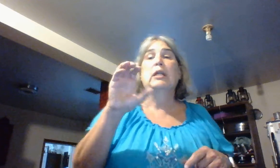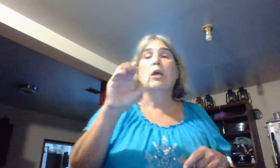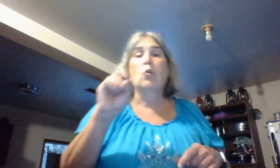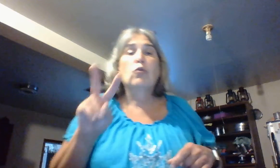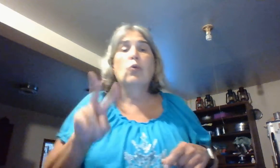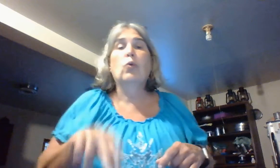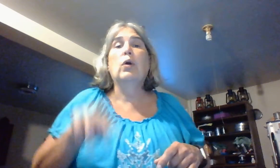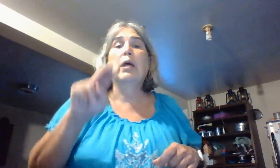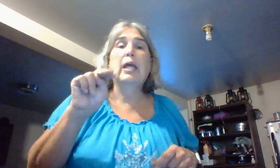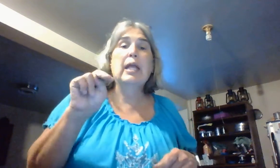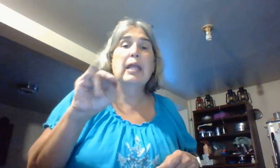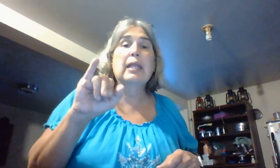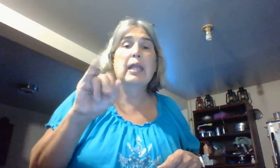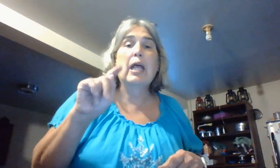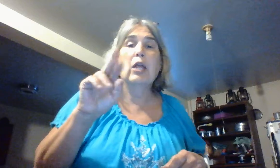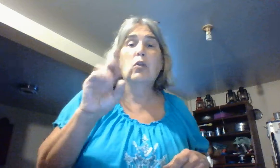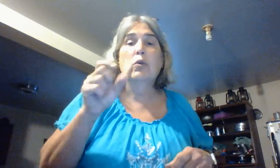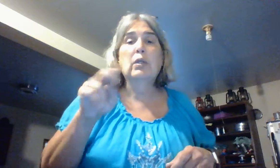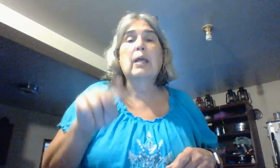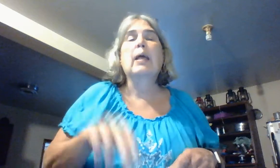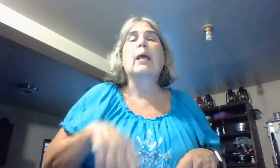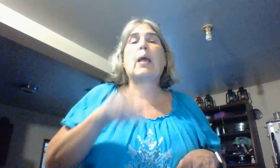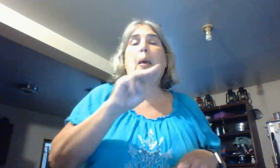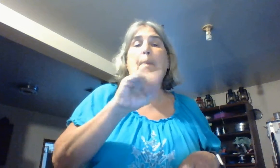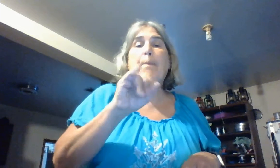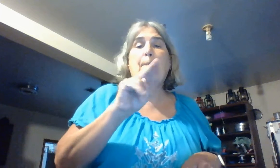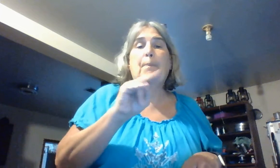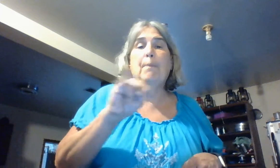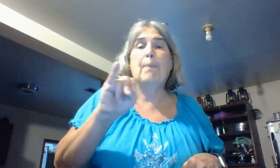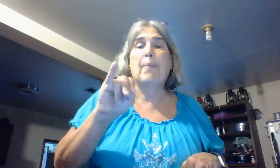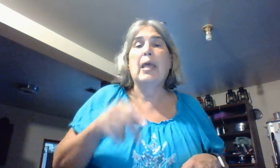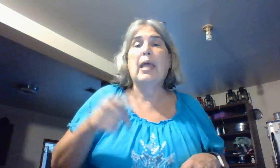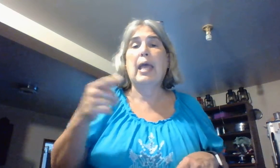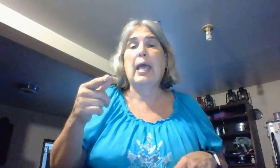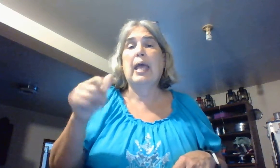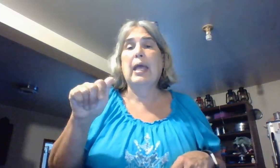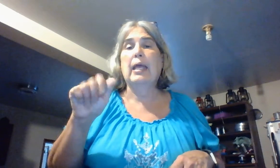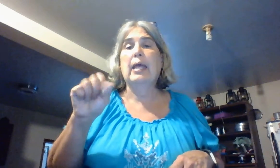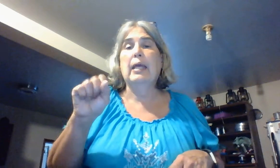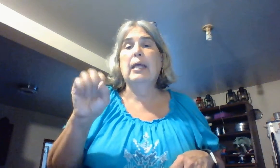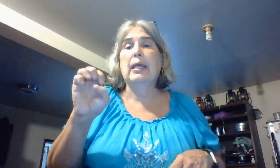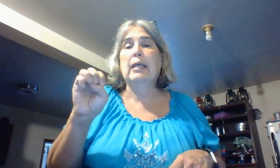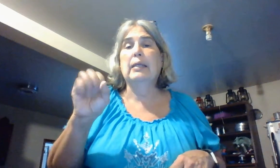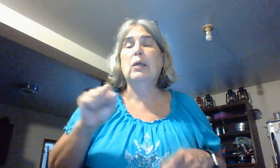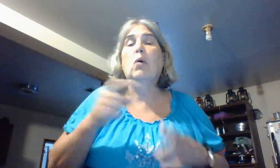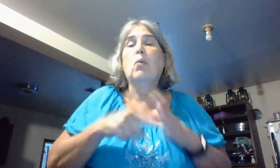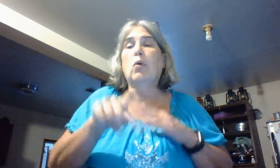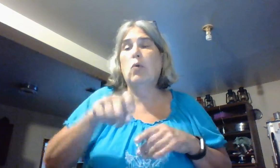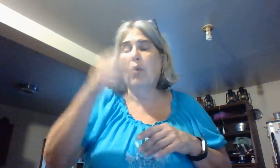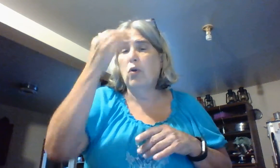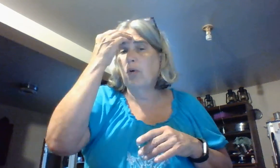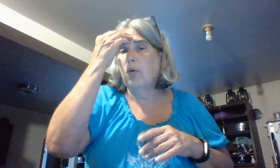There are many gases in the air. What you have to know is about the particles in the air or the molecules in